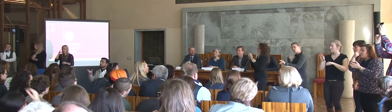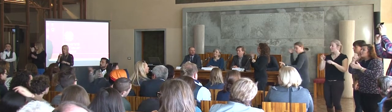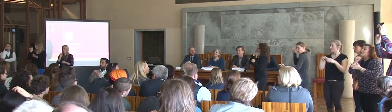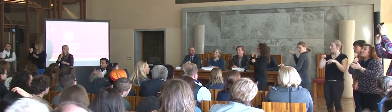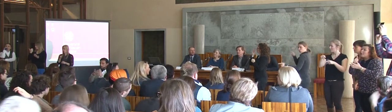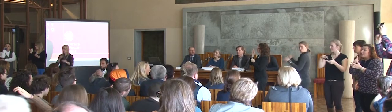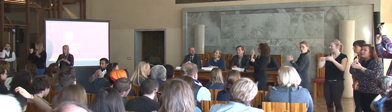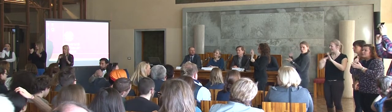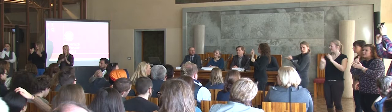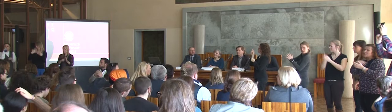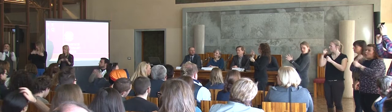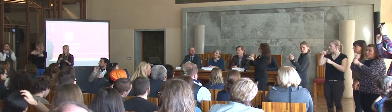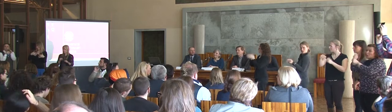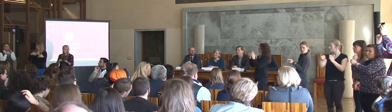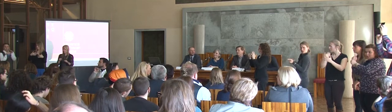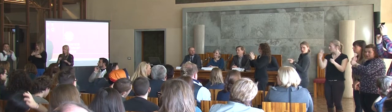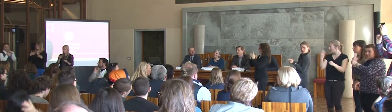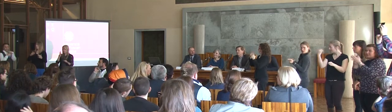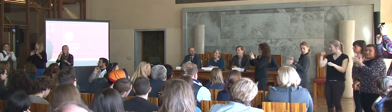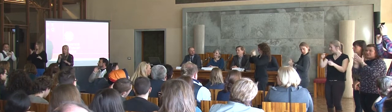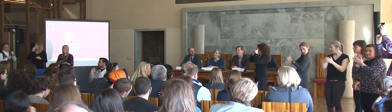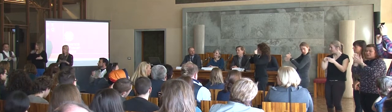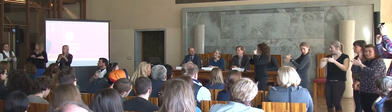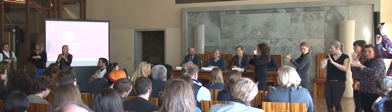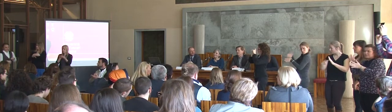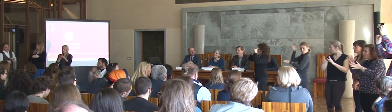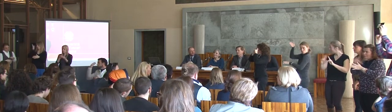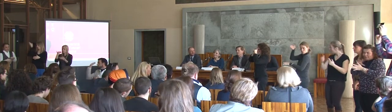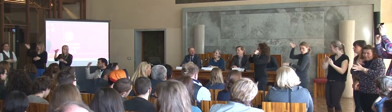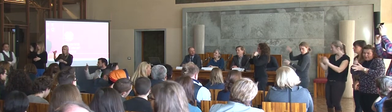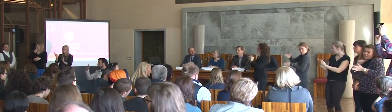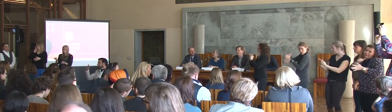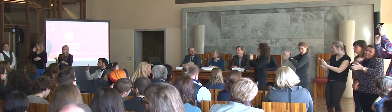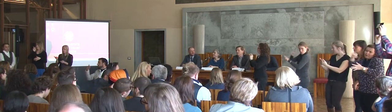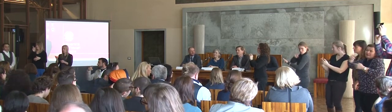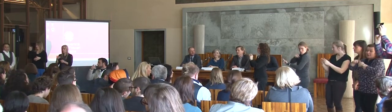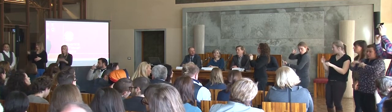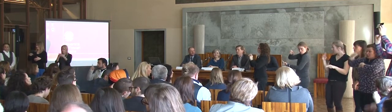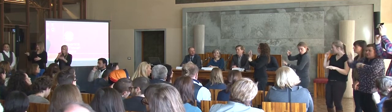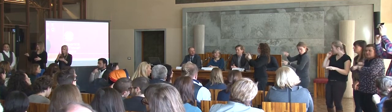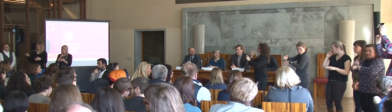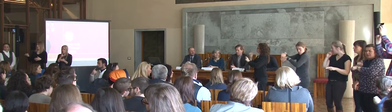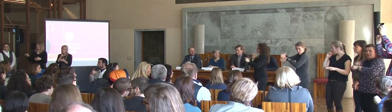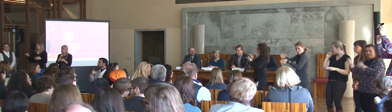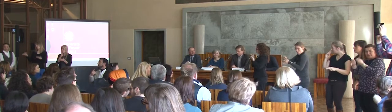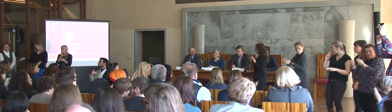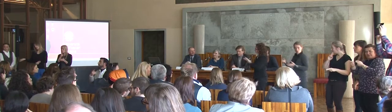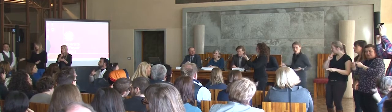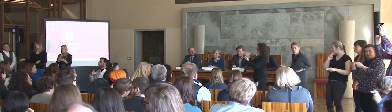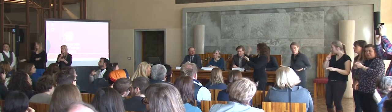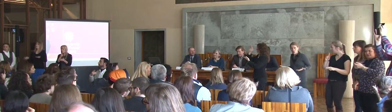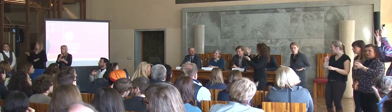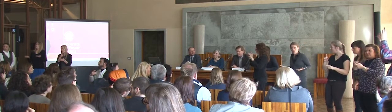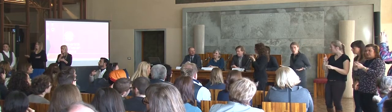technologies could help in the future deaf people, or you could add